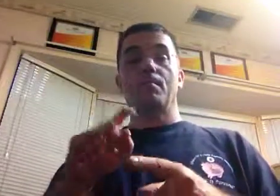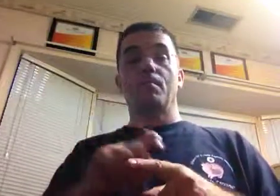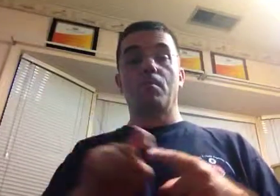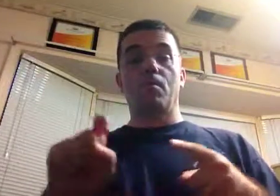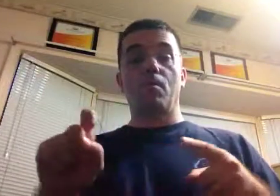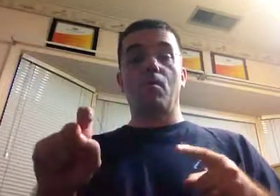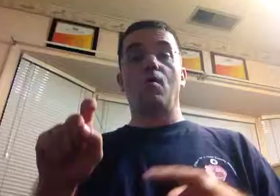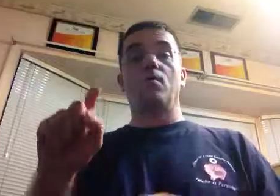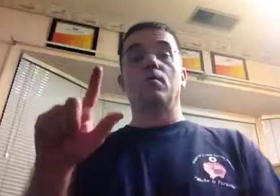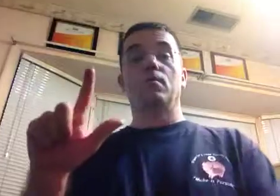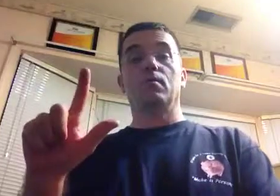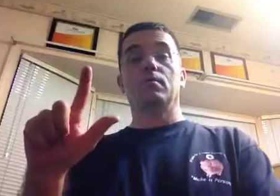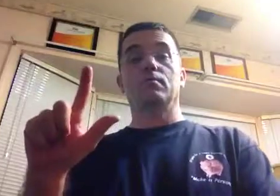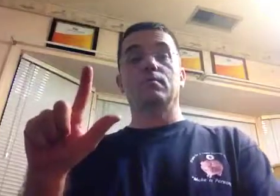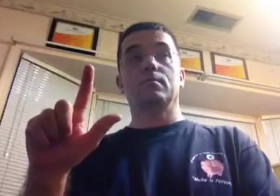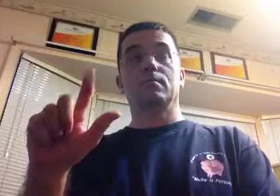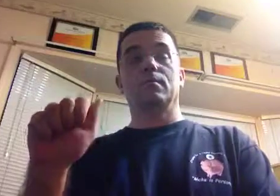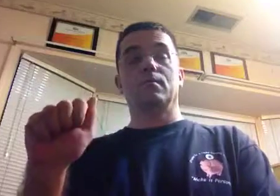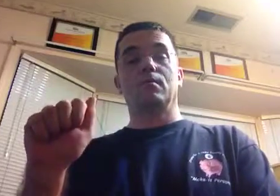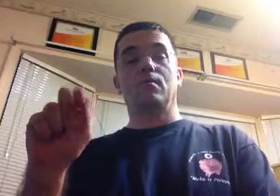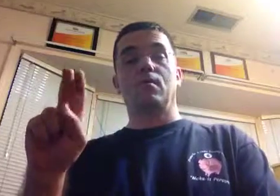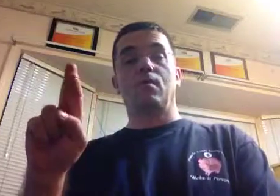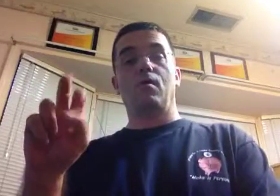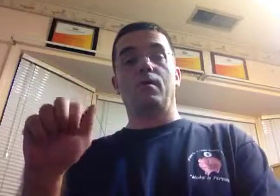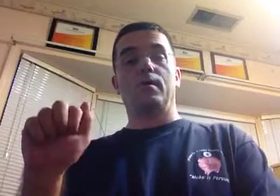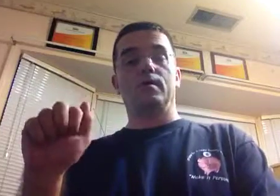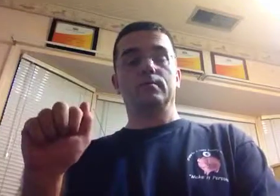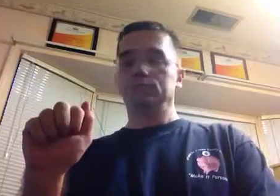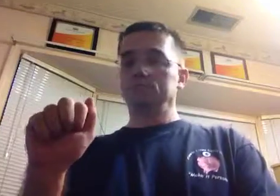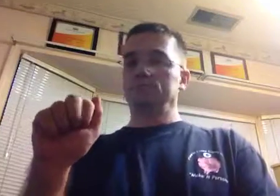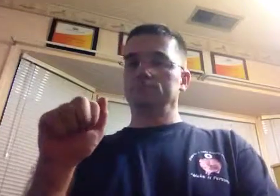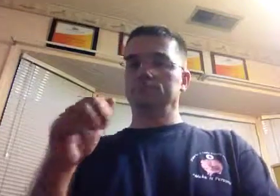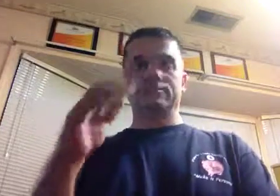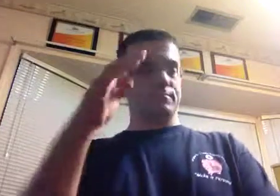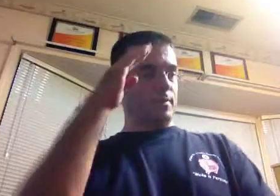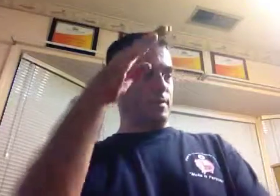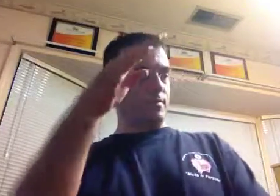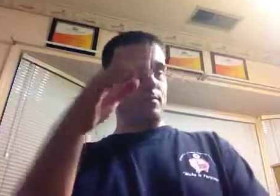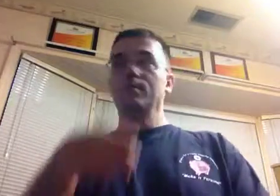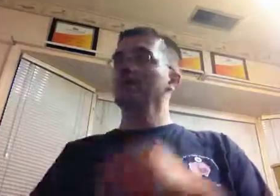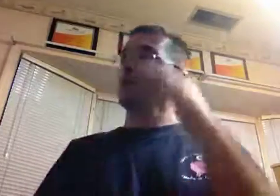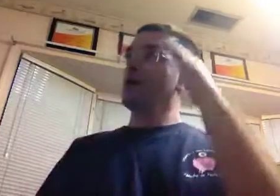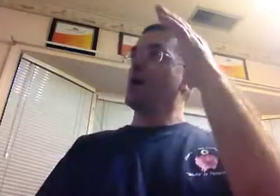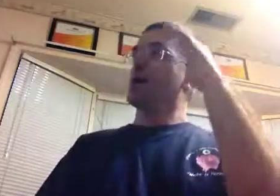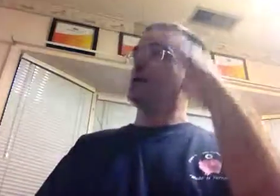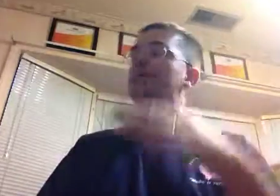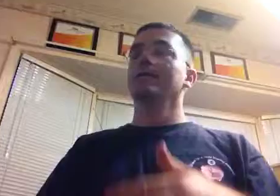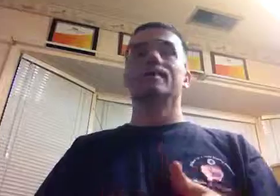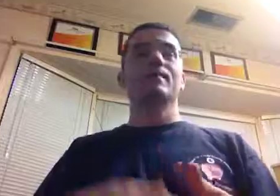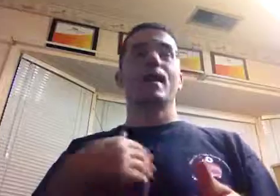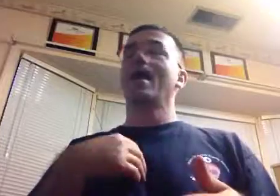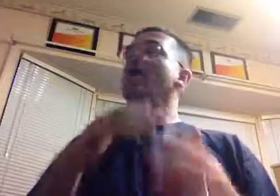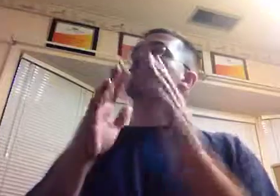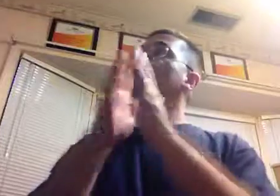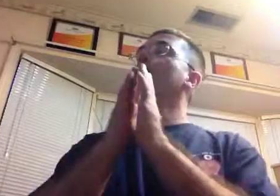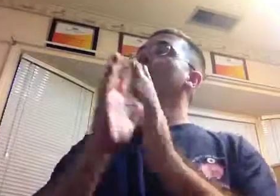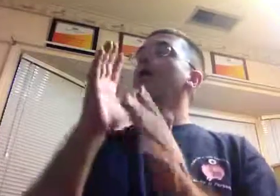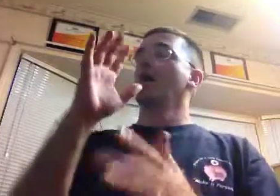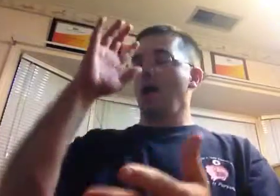Ramsey Show. Hi. I have a question. My husband passed away 4 years ago. I